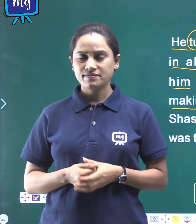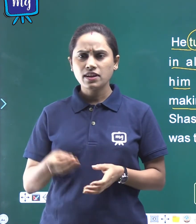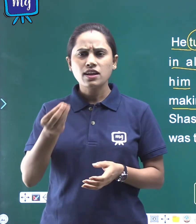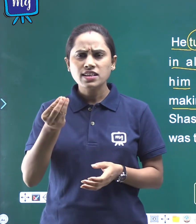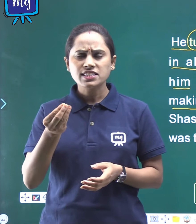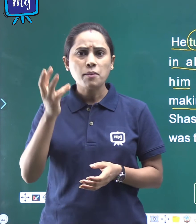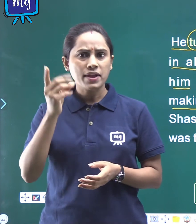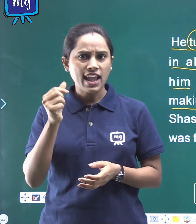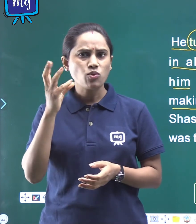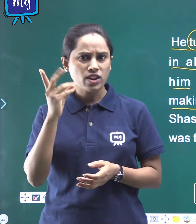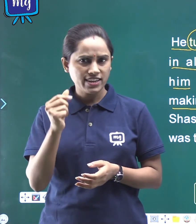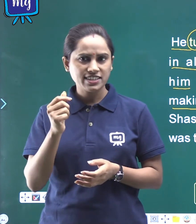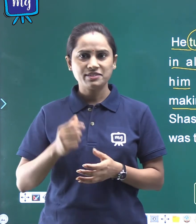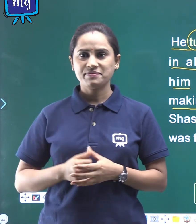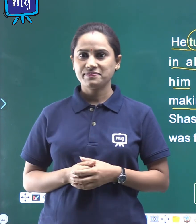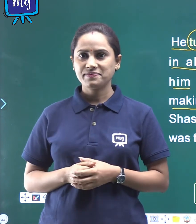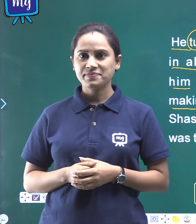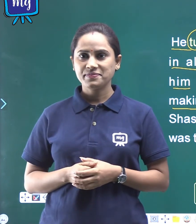some calculation,